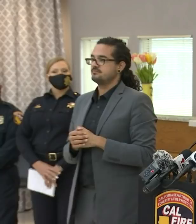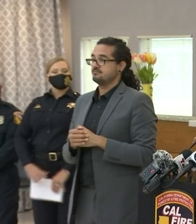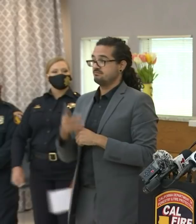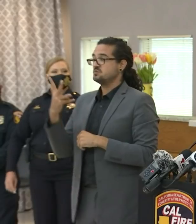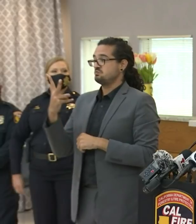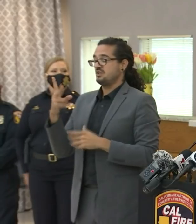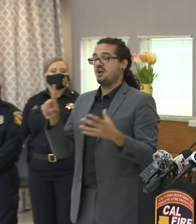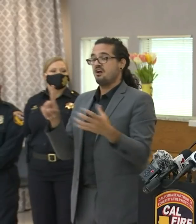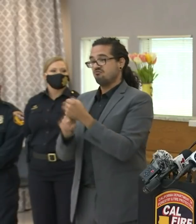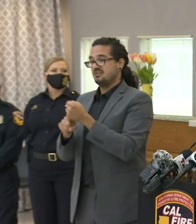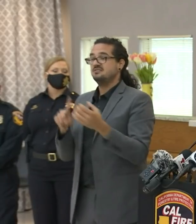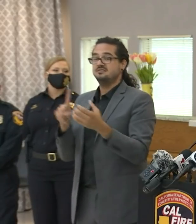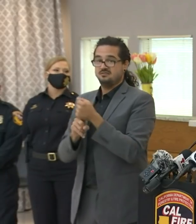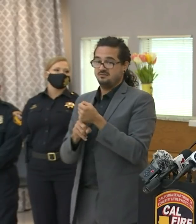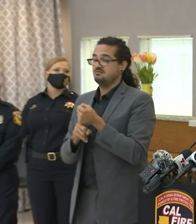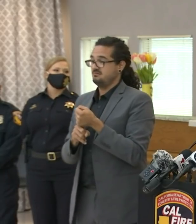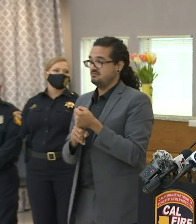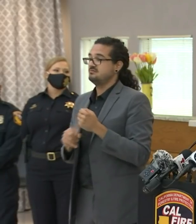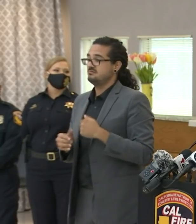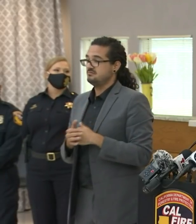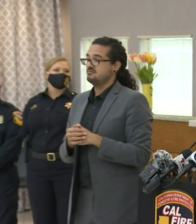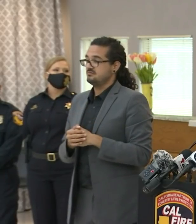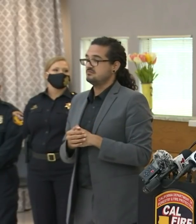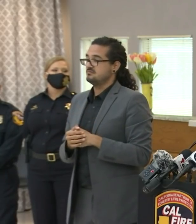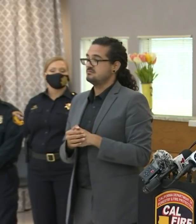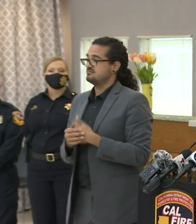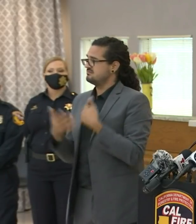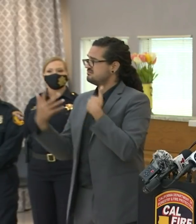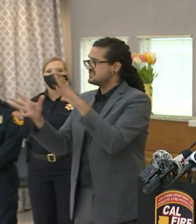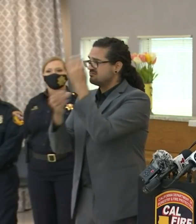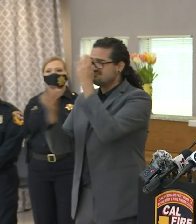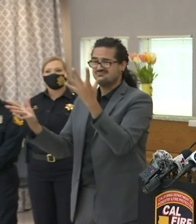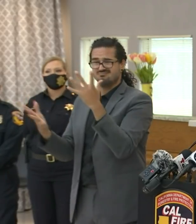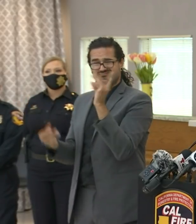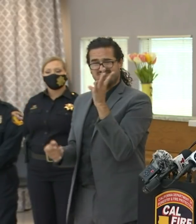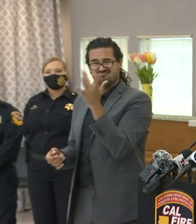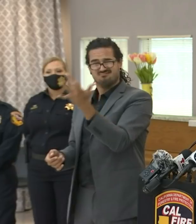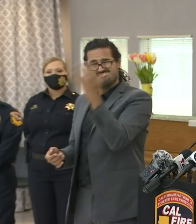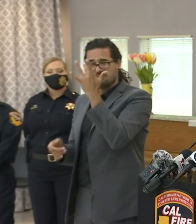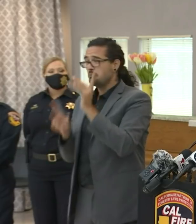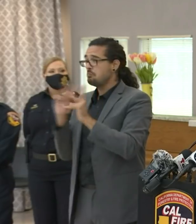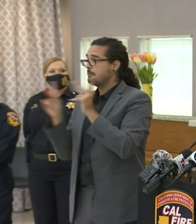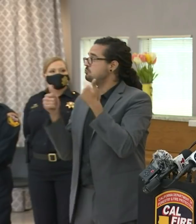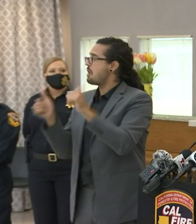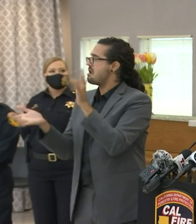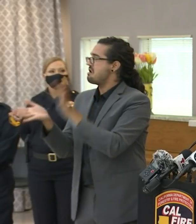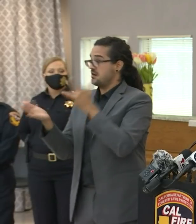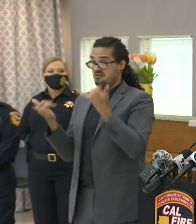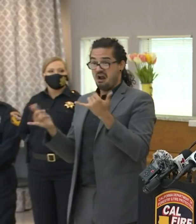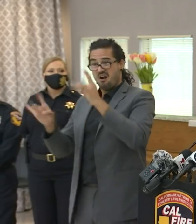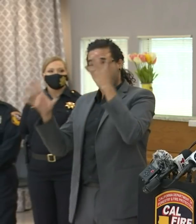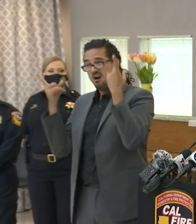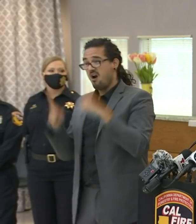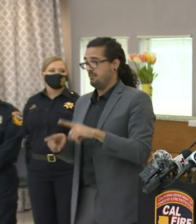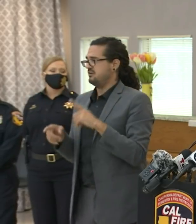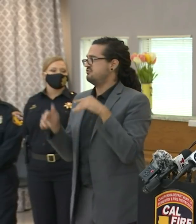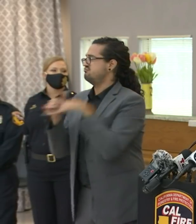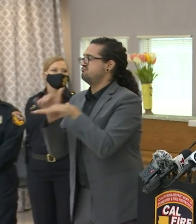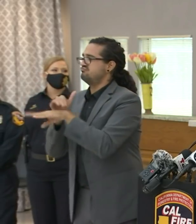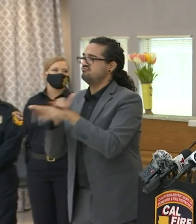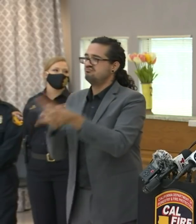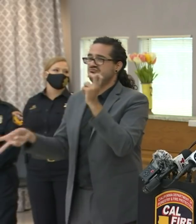and I've said this before, it's unfortunate that people want to take advantage of this situation, and it's terrible. But I'll tell you, amongst the folks that are out